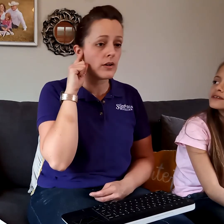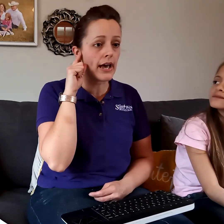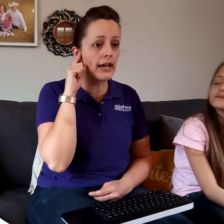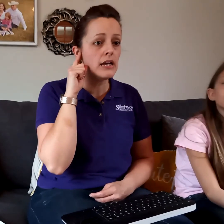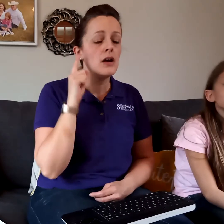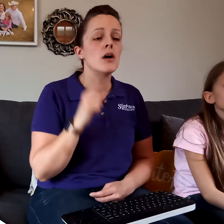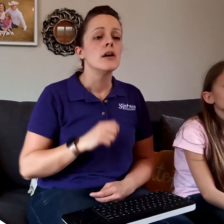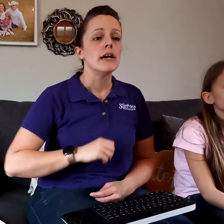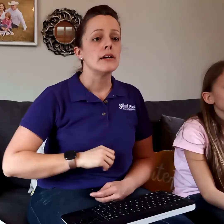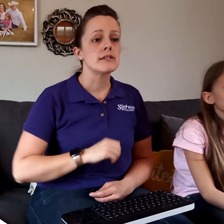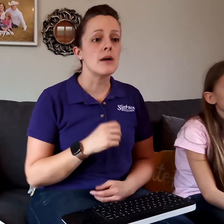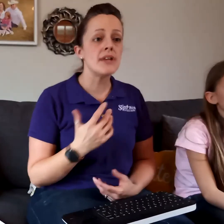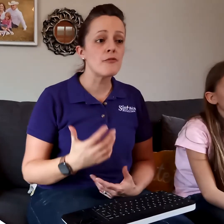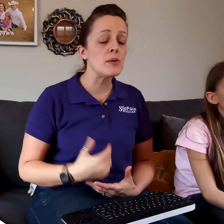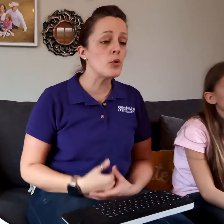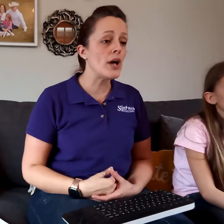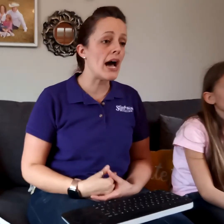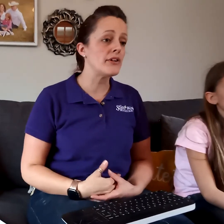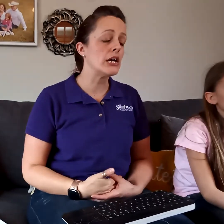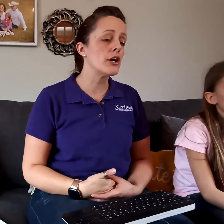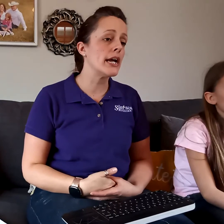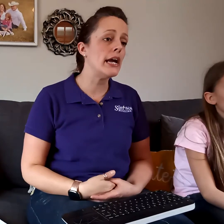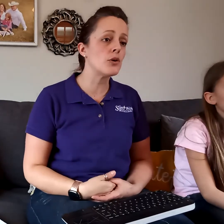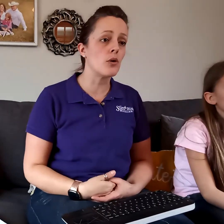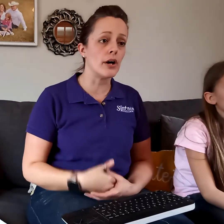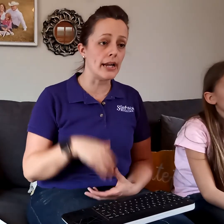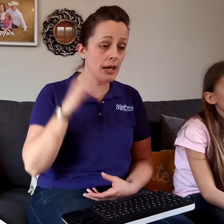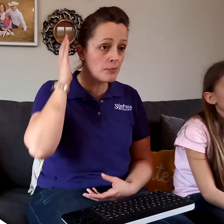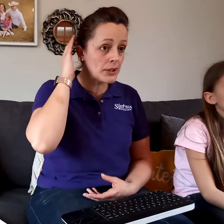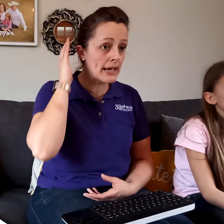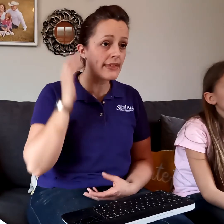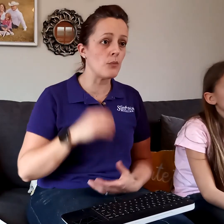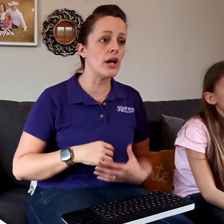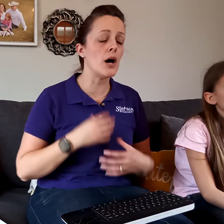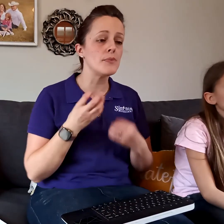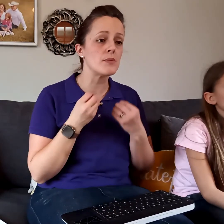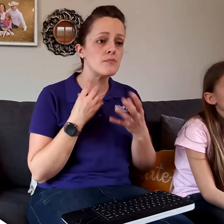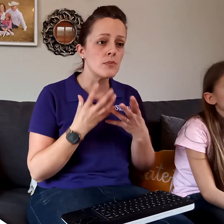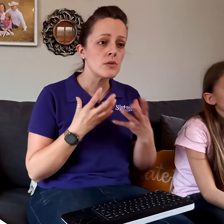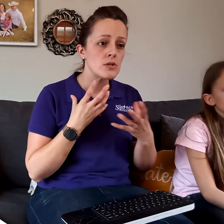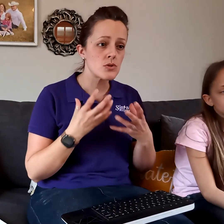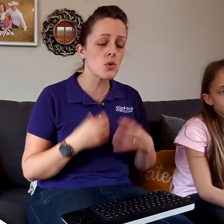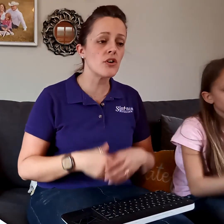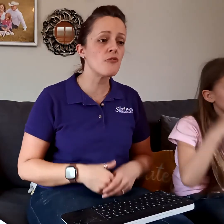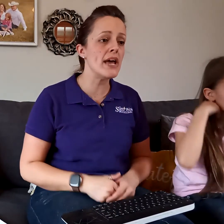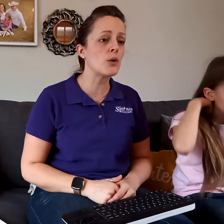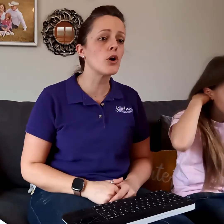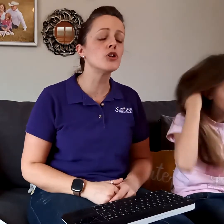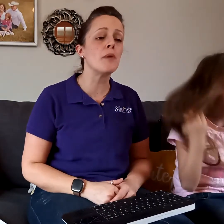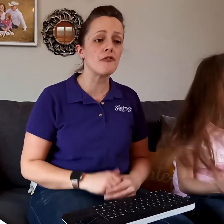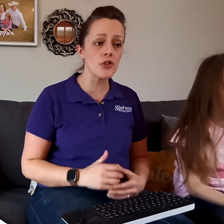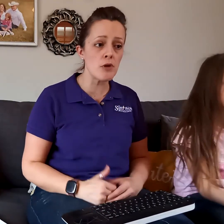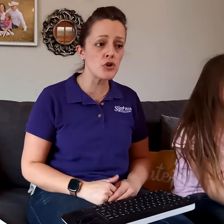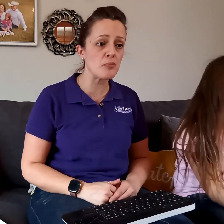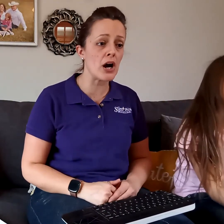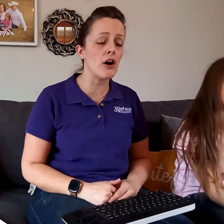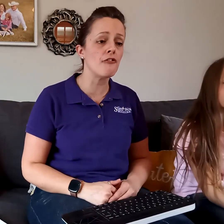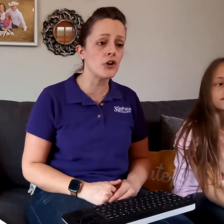Okay? Some deaf people will have a hearing aid or an implant that will help them sort of make words, but for the most part, a fully